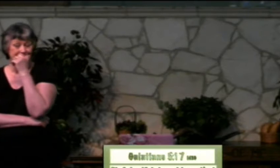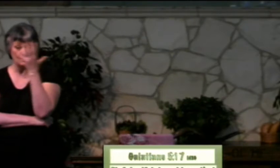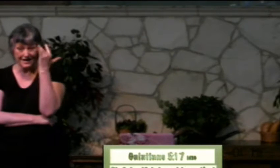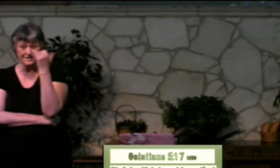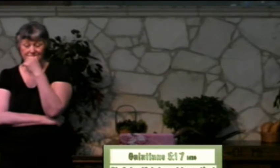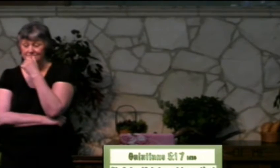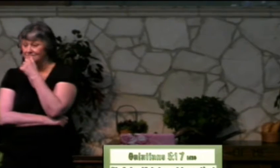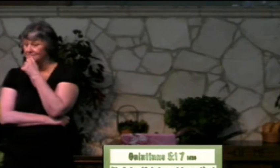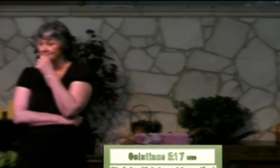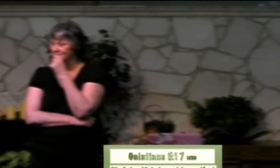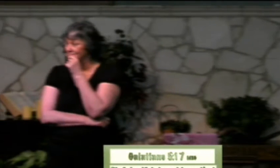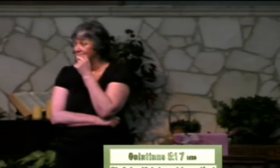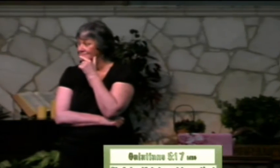Why?